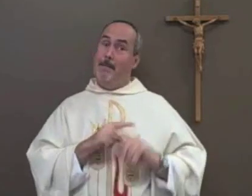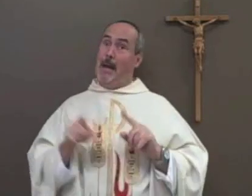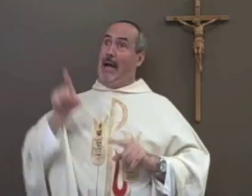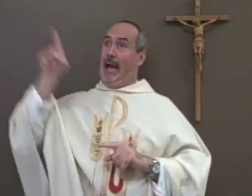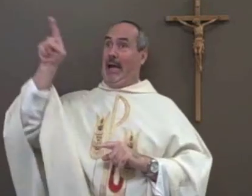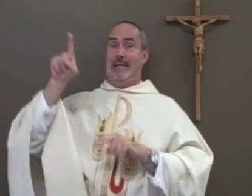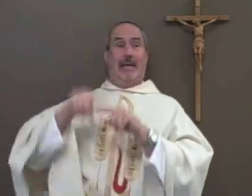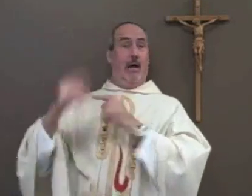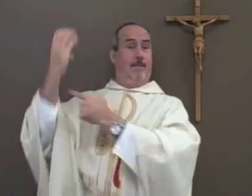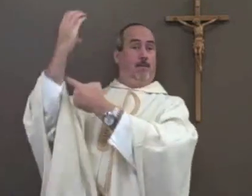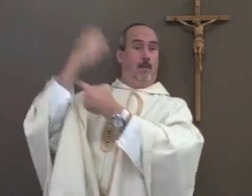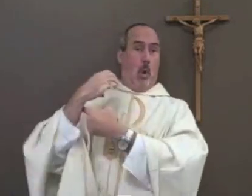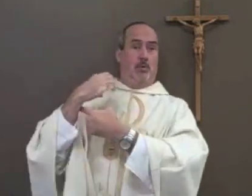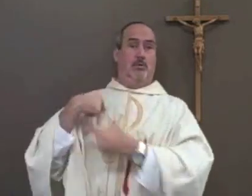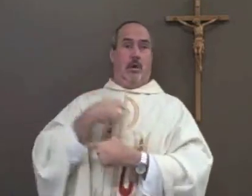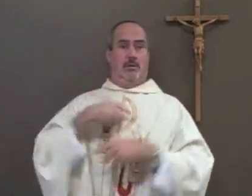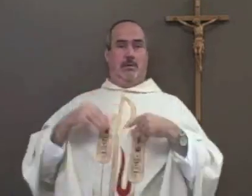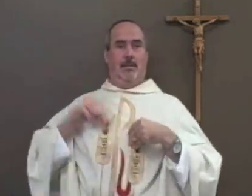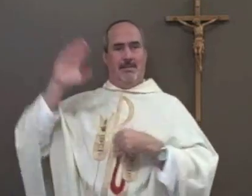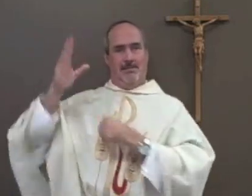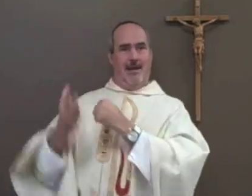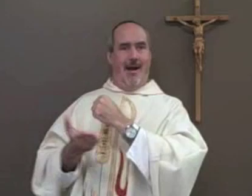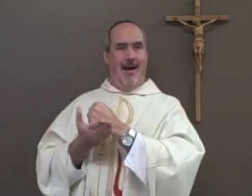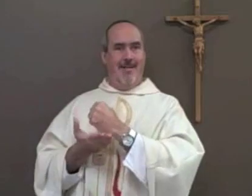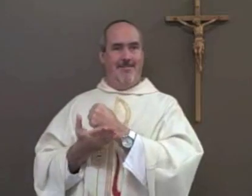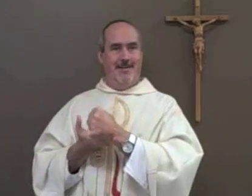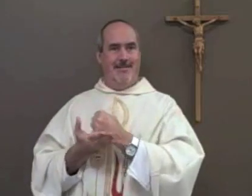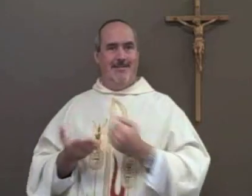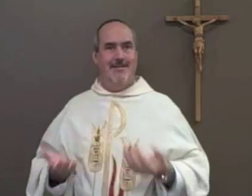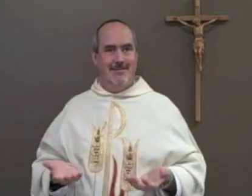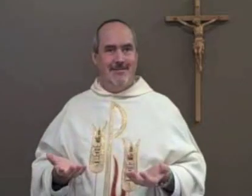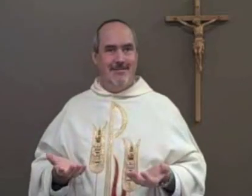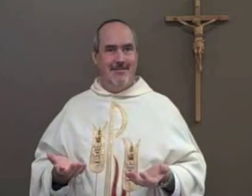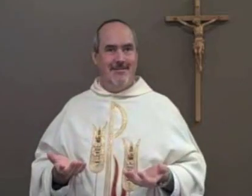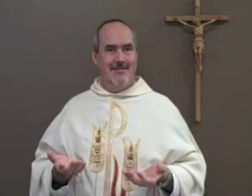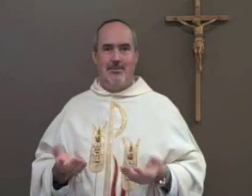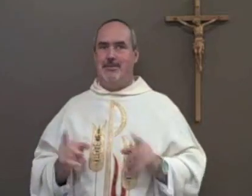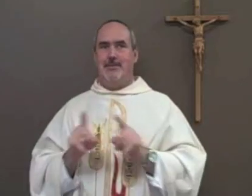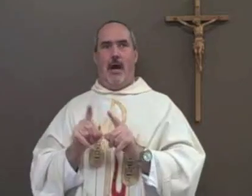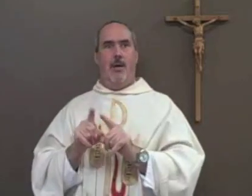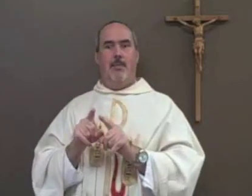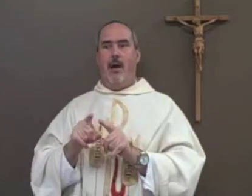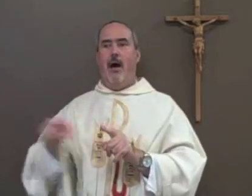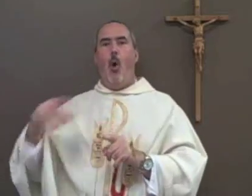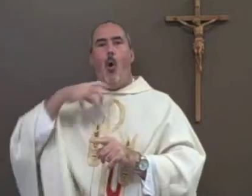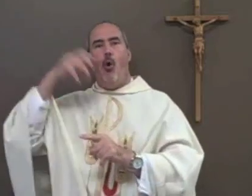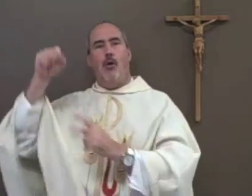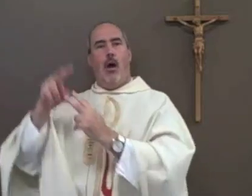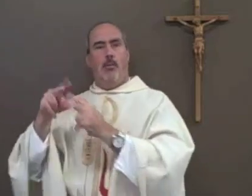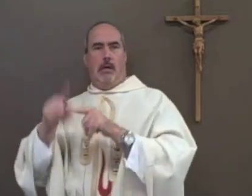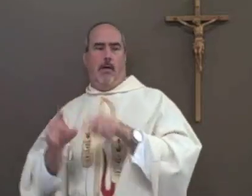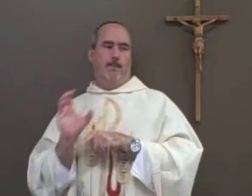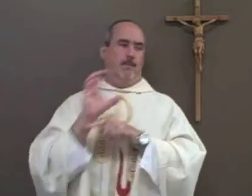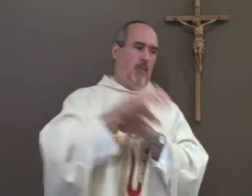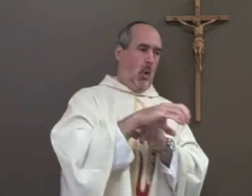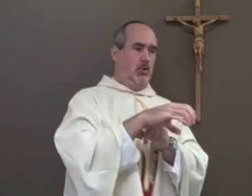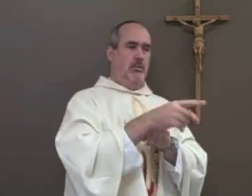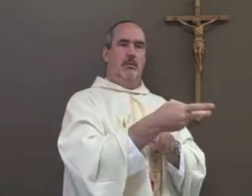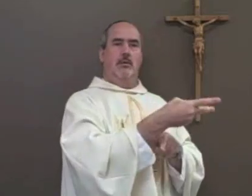and guide us. Because he can't force us to ask for help. We have to ask for it. Just like the old couple